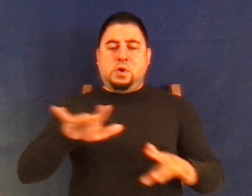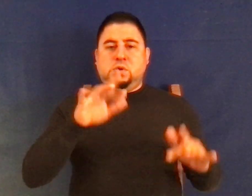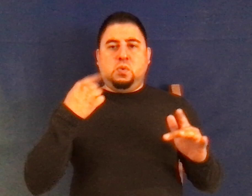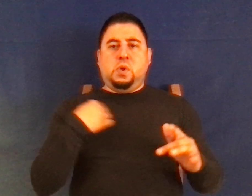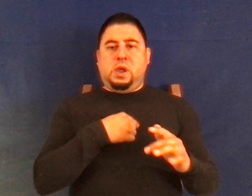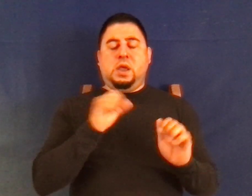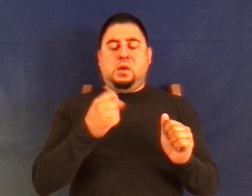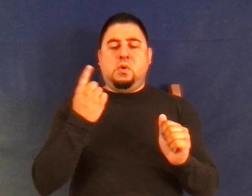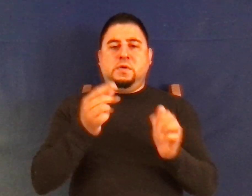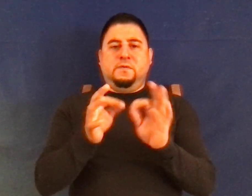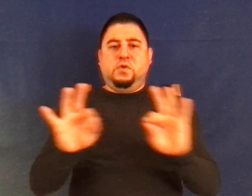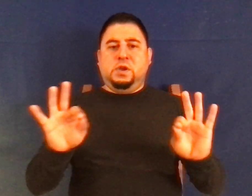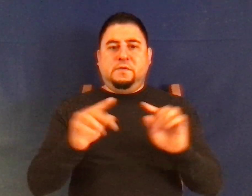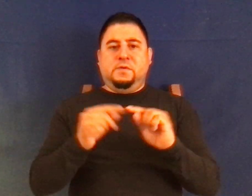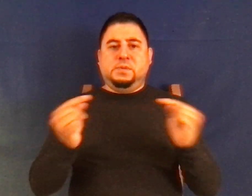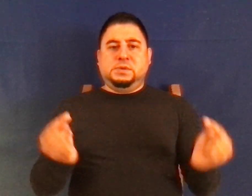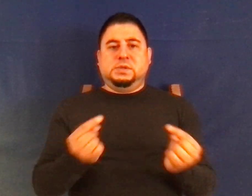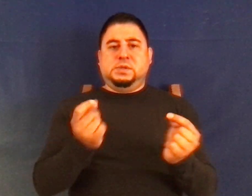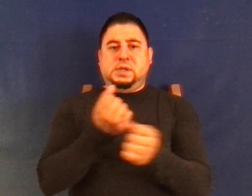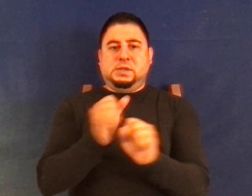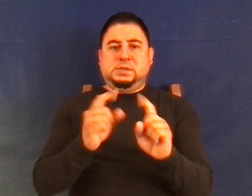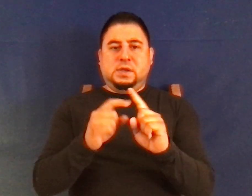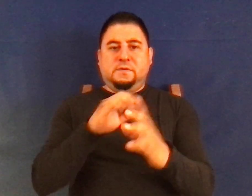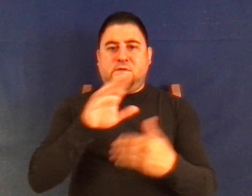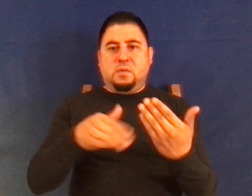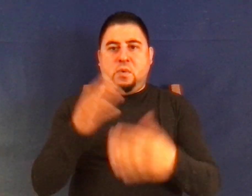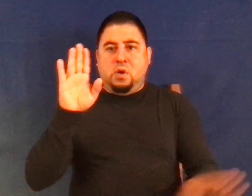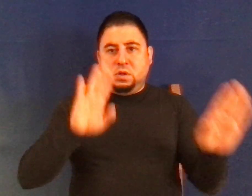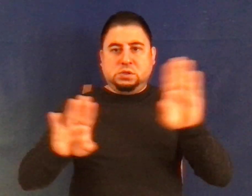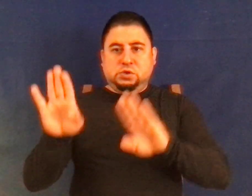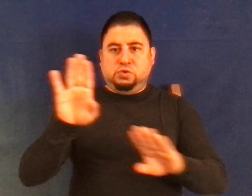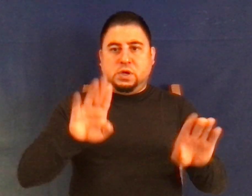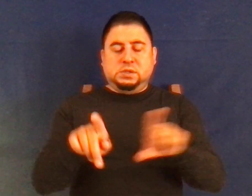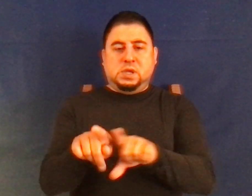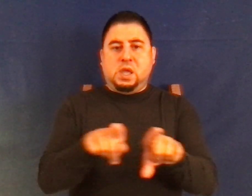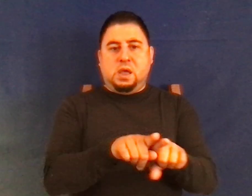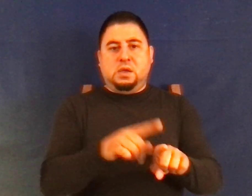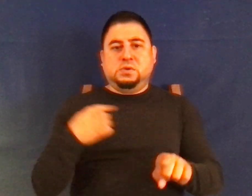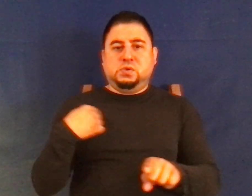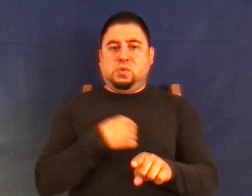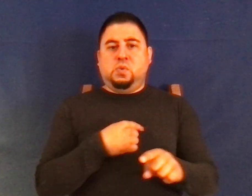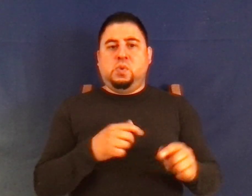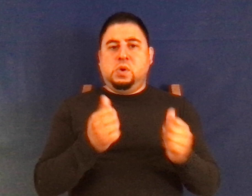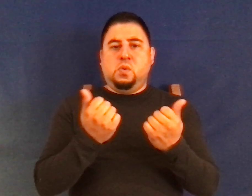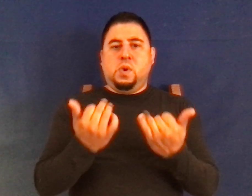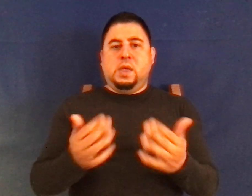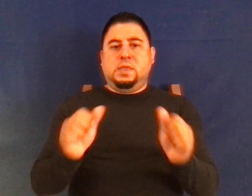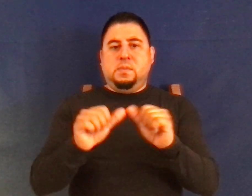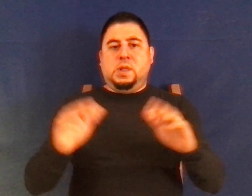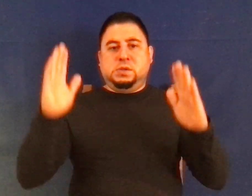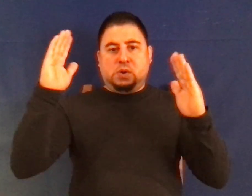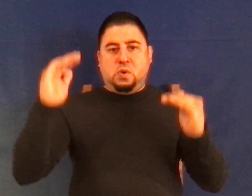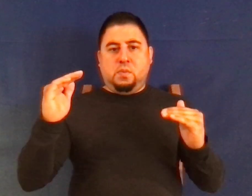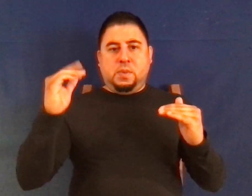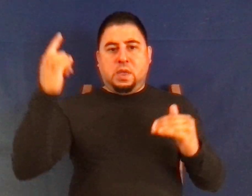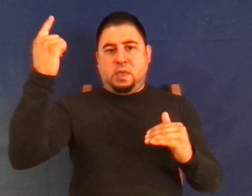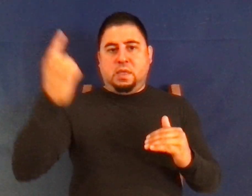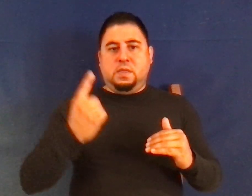be always free from sin and safe from all distress, as we await the blessed hope and